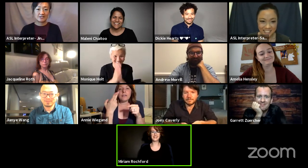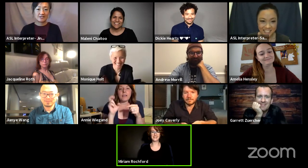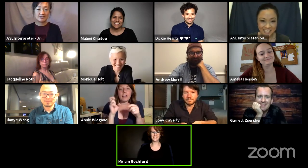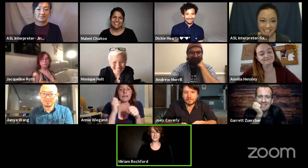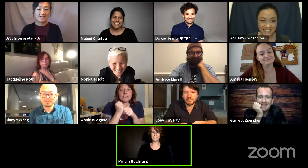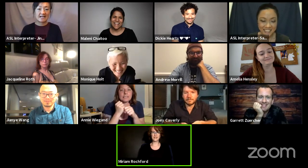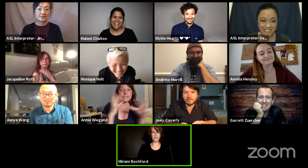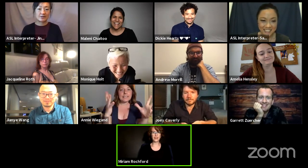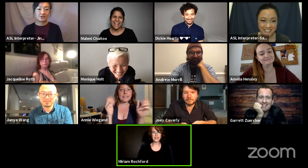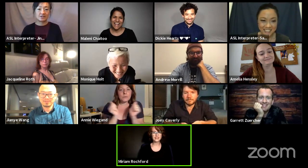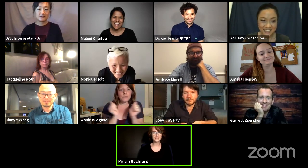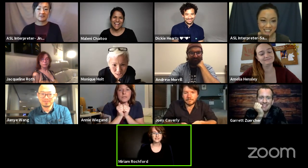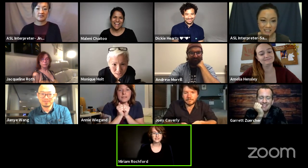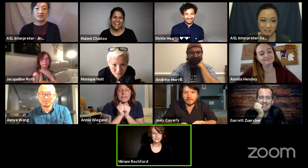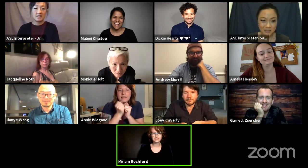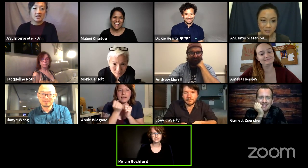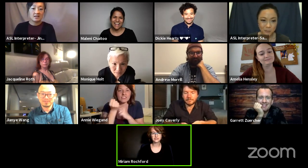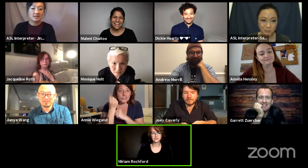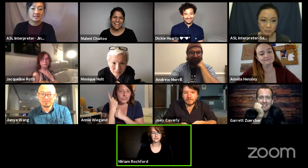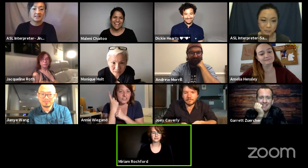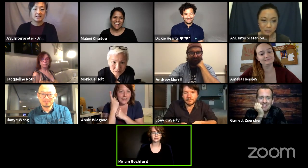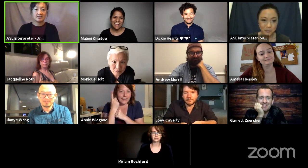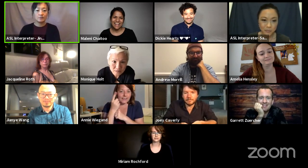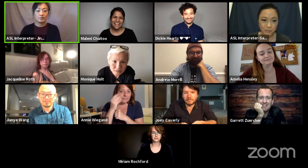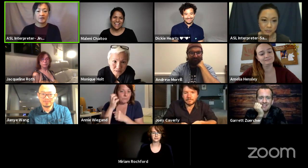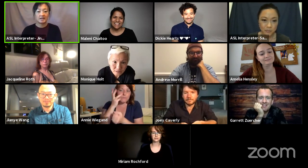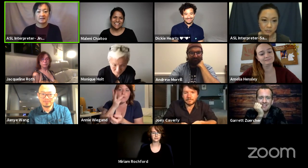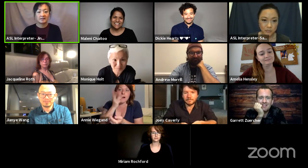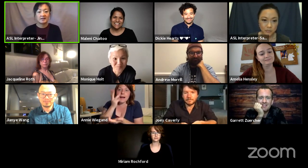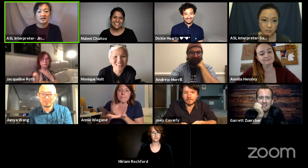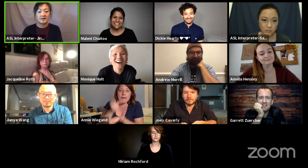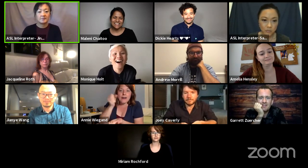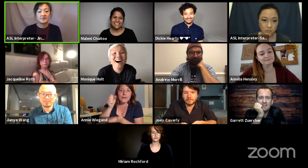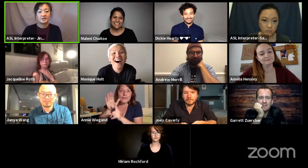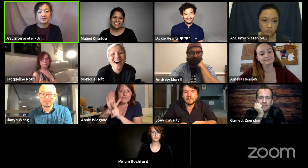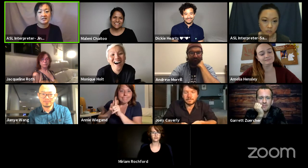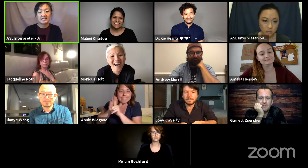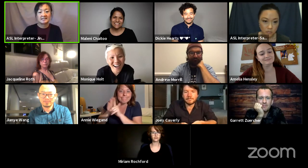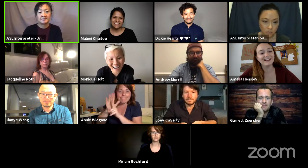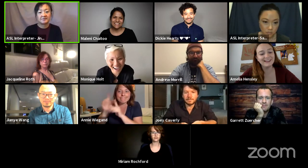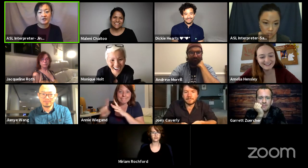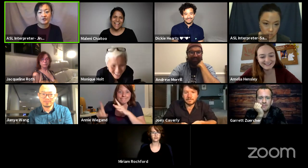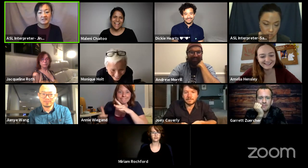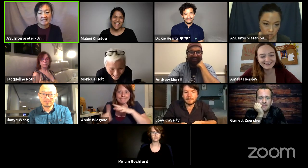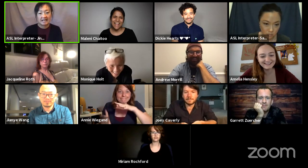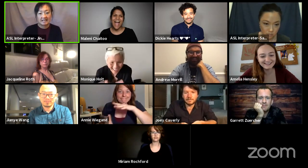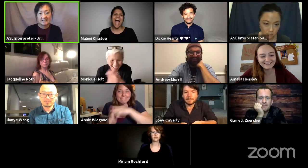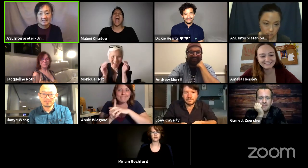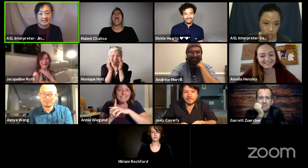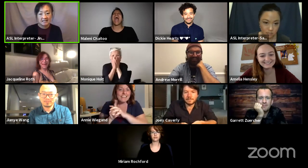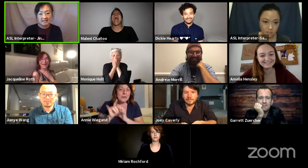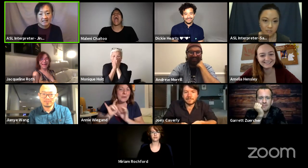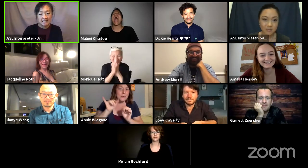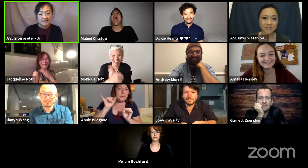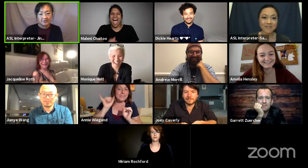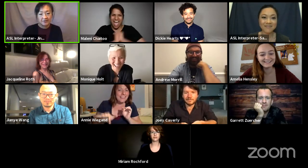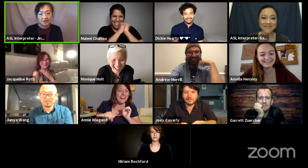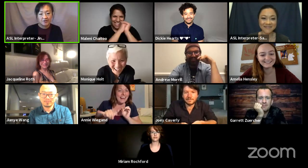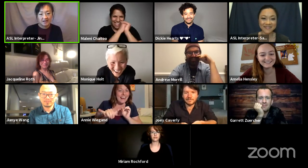Legend, here's my last question. The scene with the concept of understand and the figure that